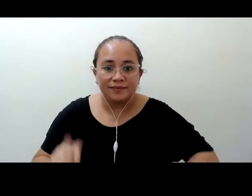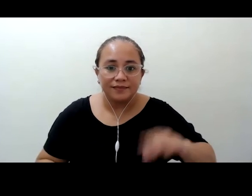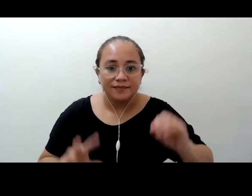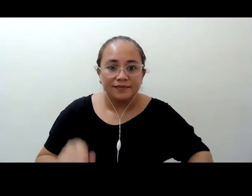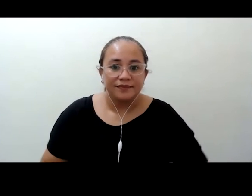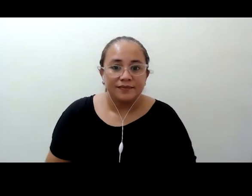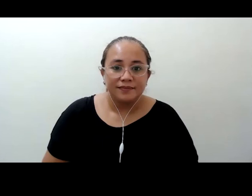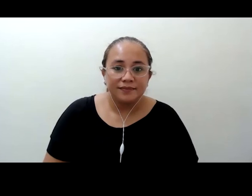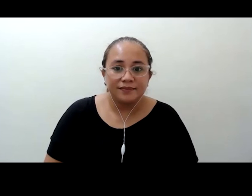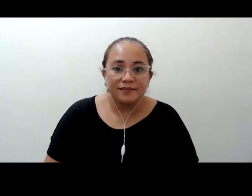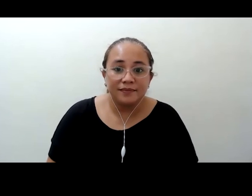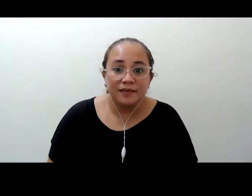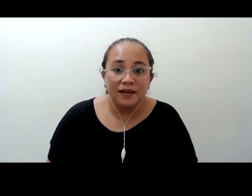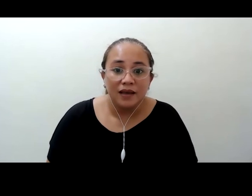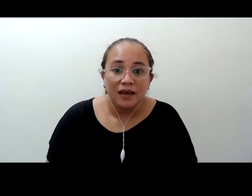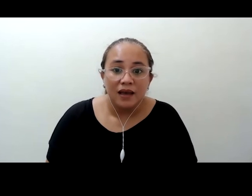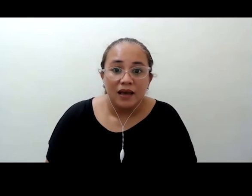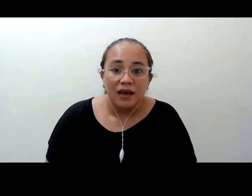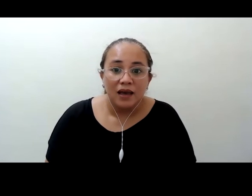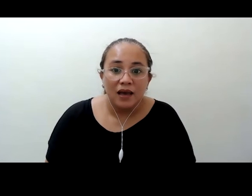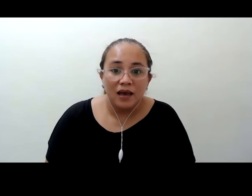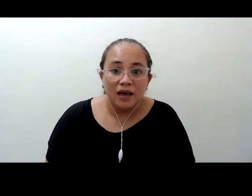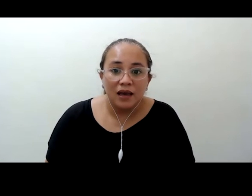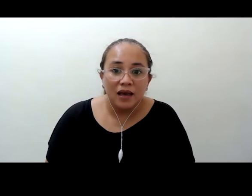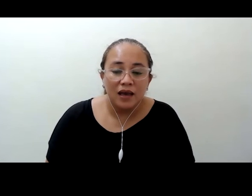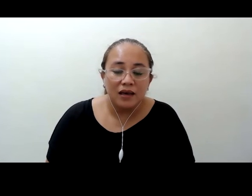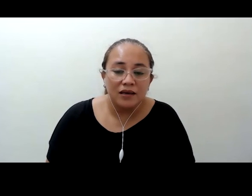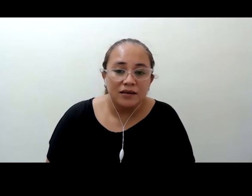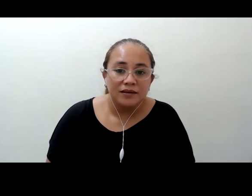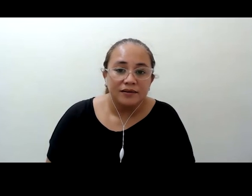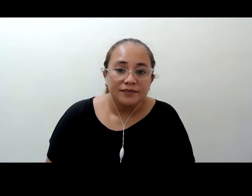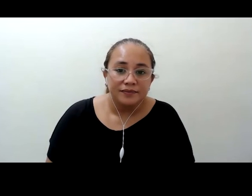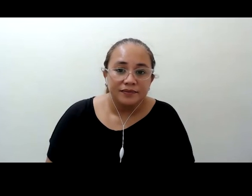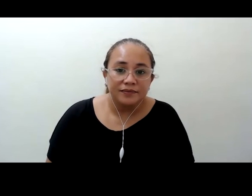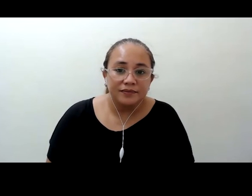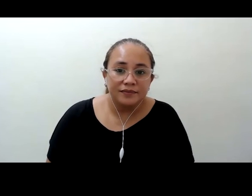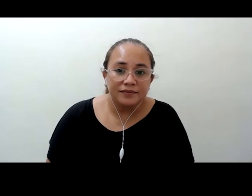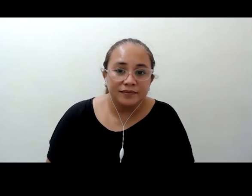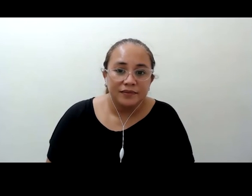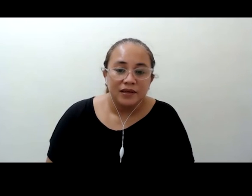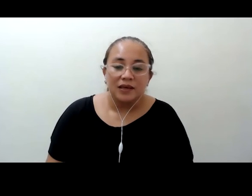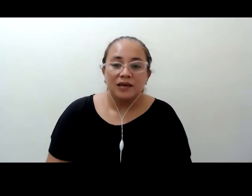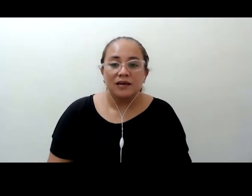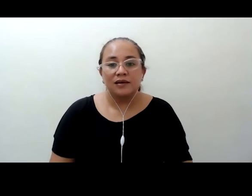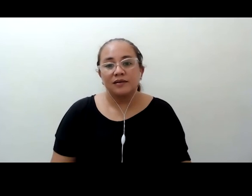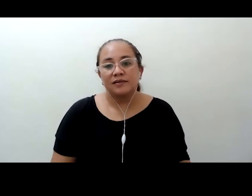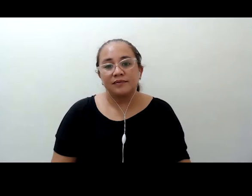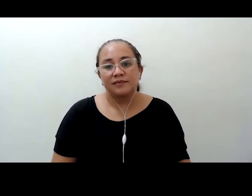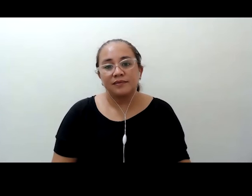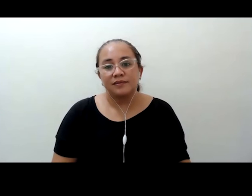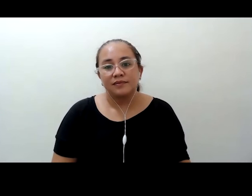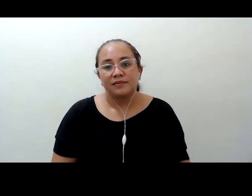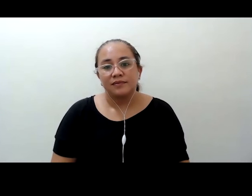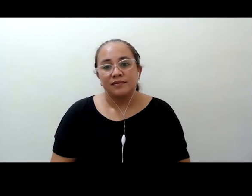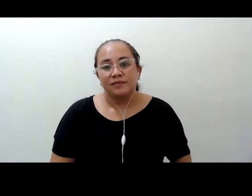I think Jasmine already. Yeah, Jasmine's group was already done with arranging it by handshake and palm